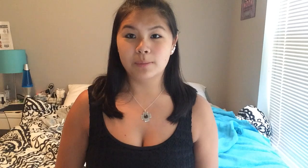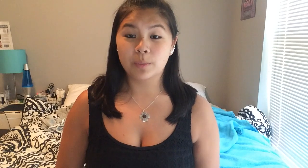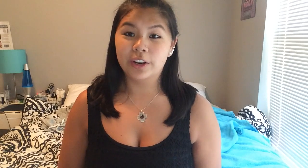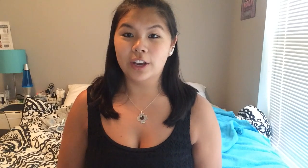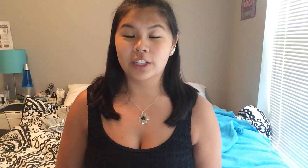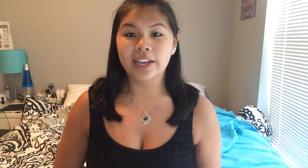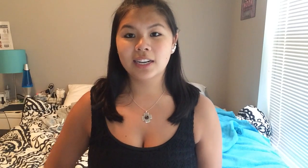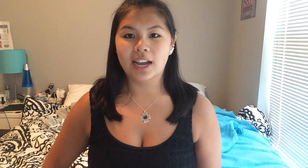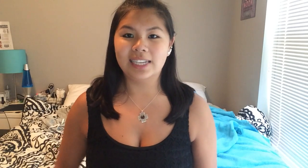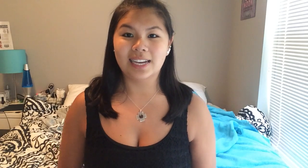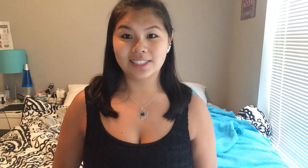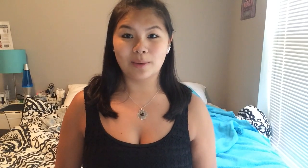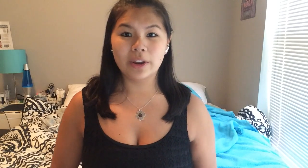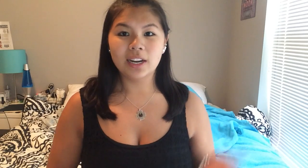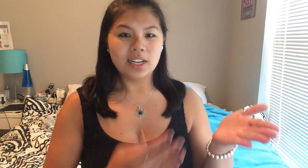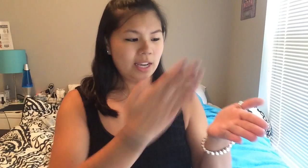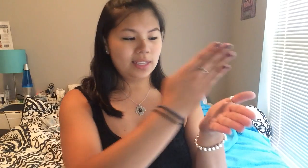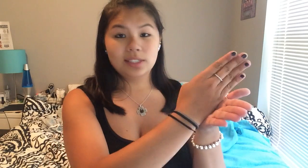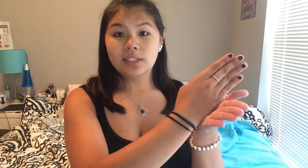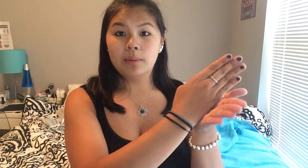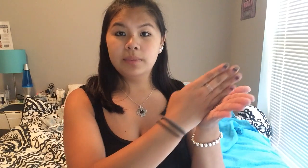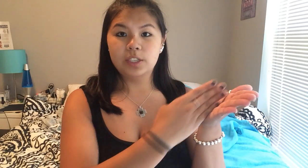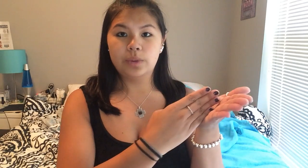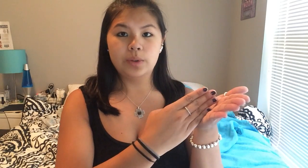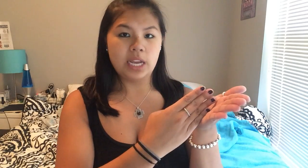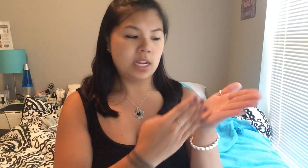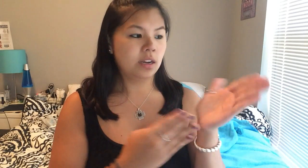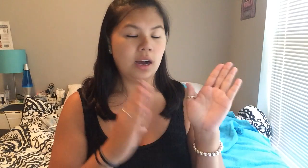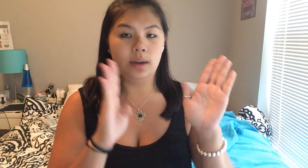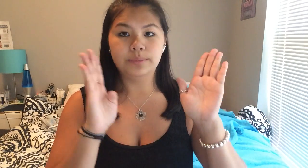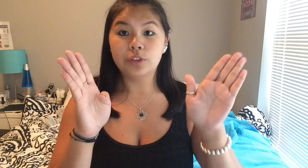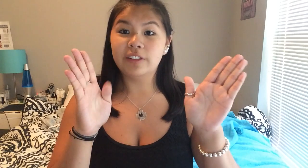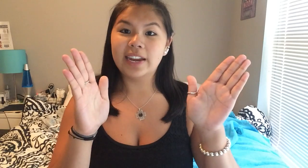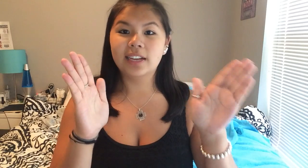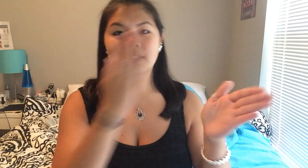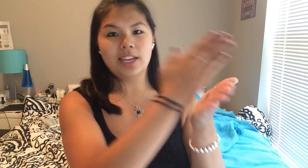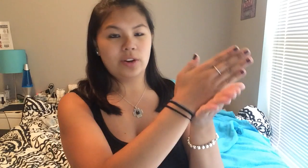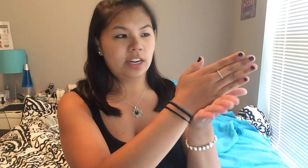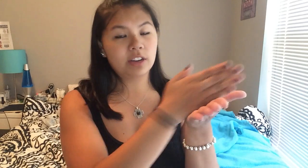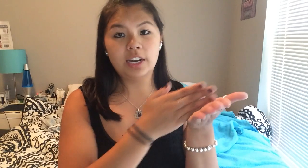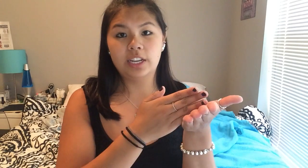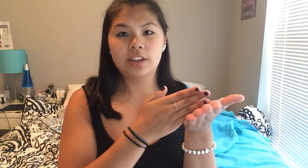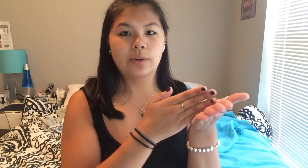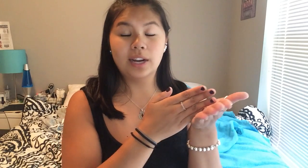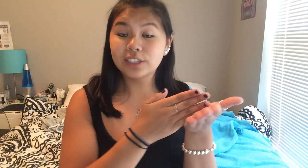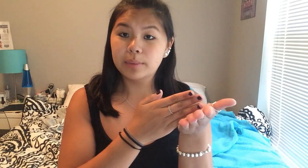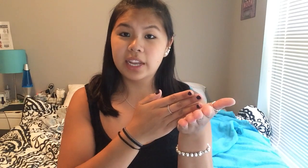somewhere along the line, I signed somewhere. And some is where you take two flat hands and you're kind of cutting your non-dominant